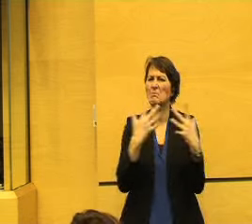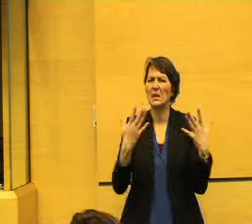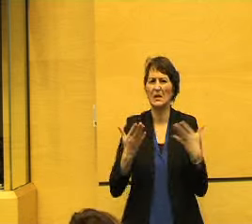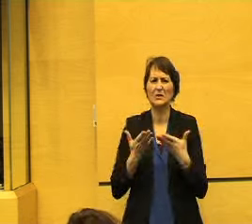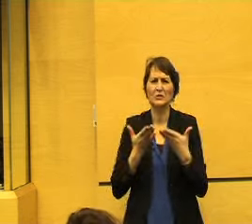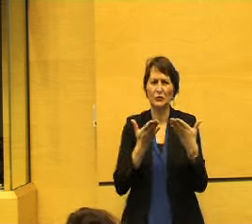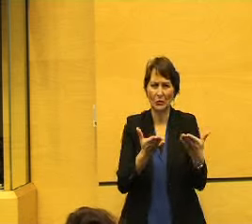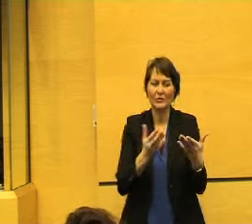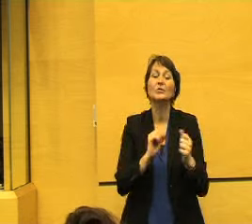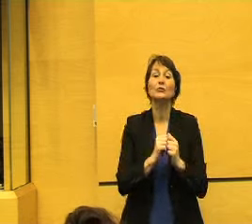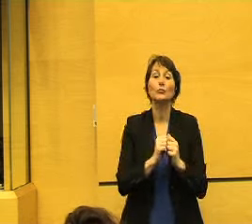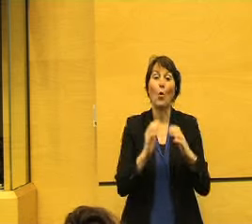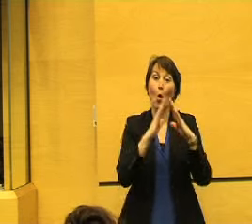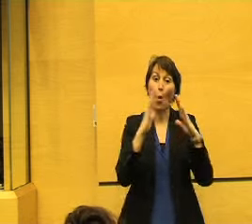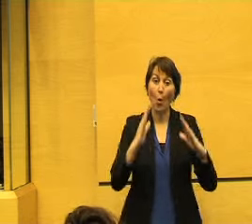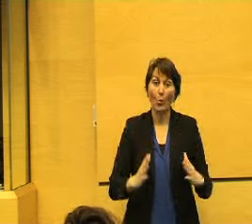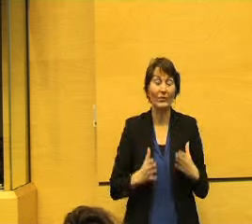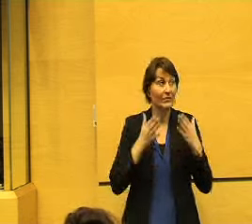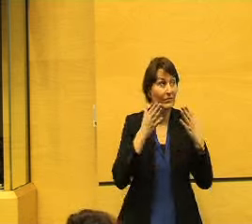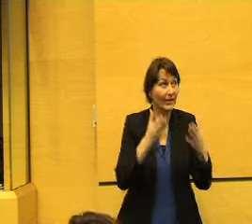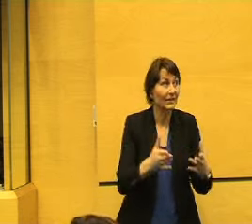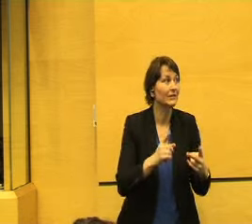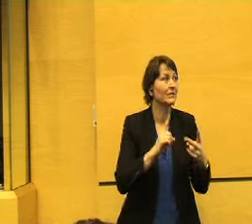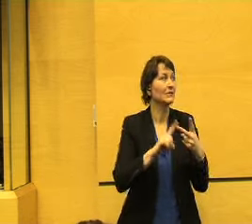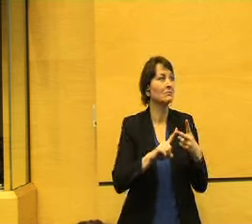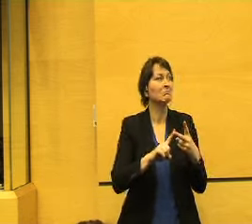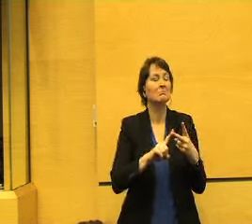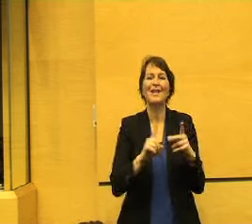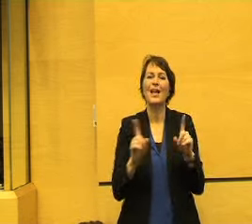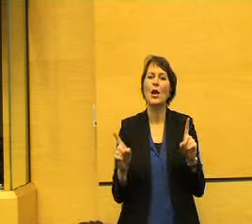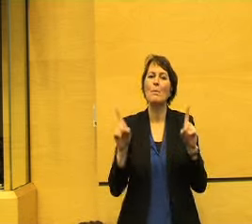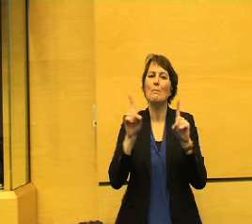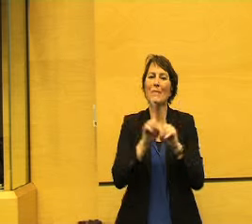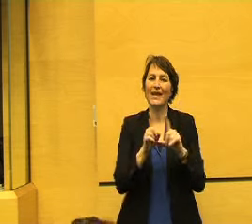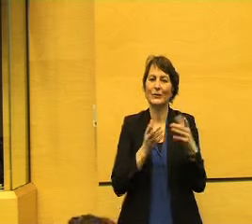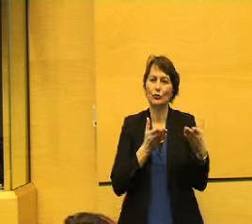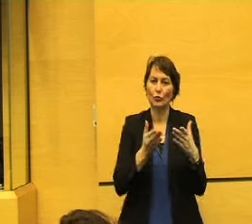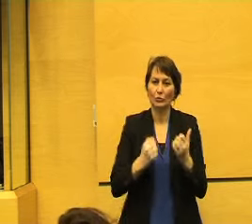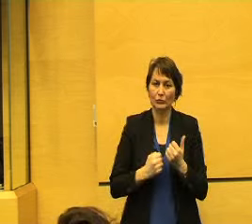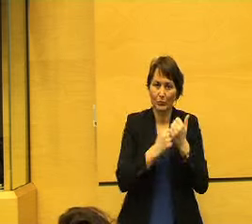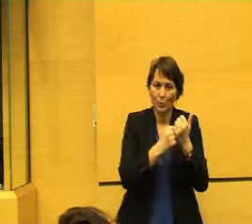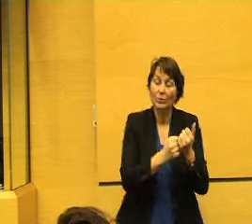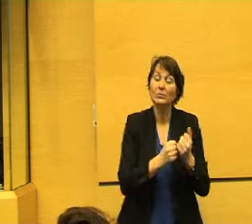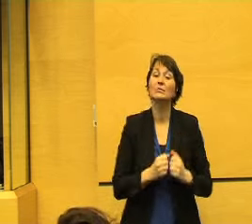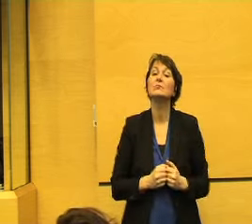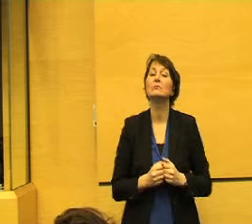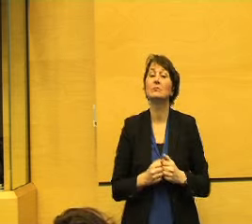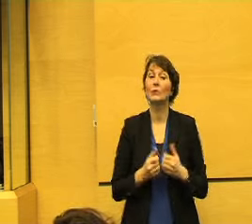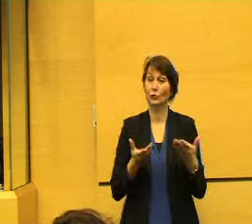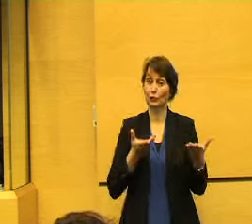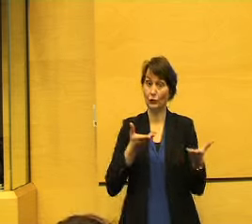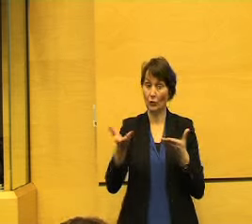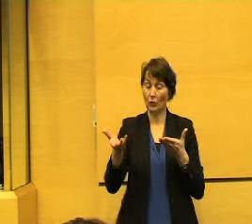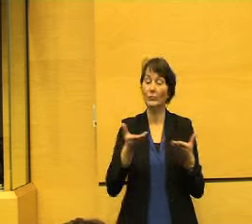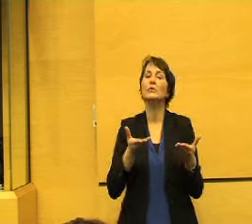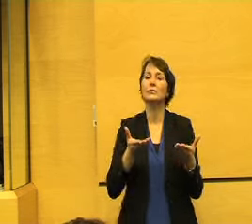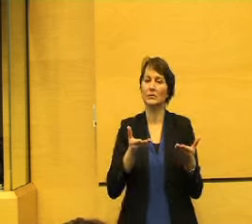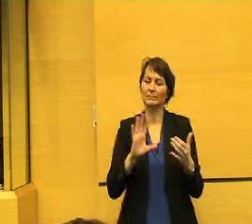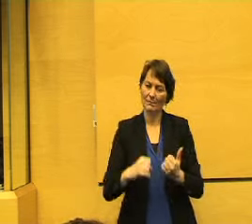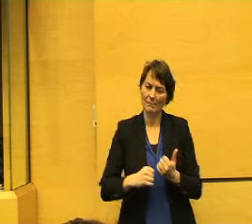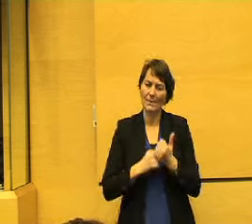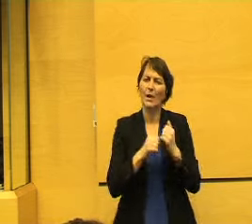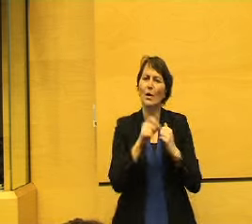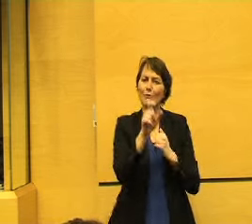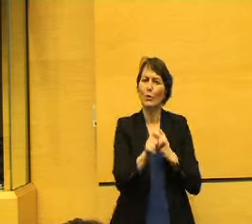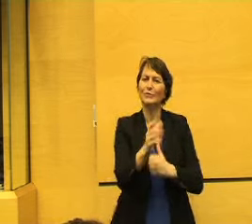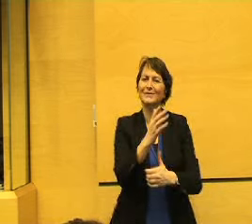and personal assistant training. And through these services, they also outreach the person with